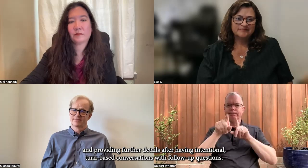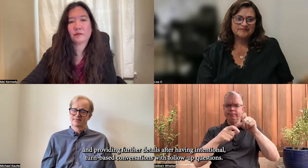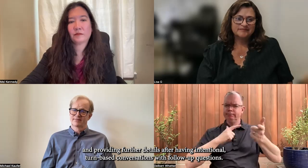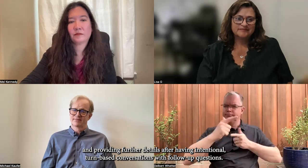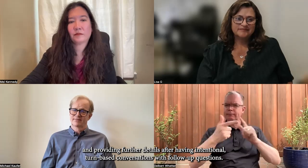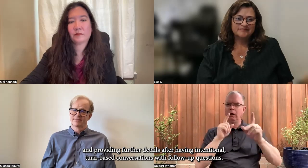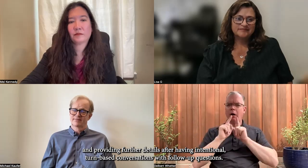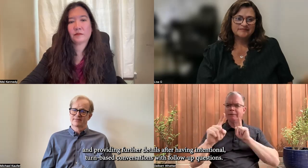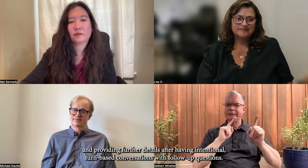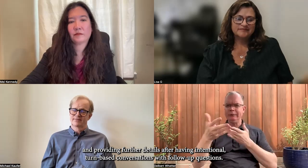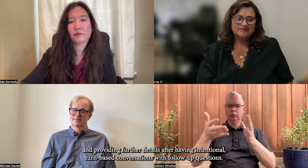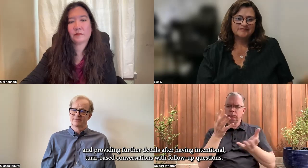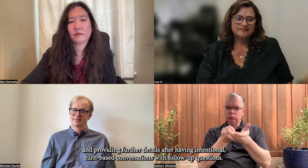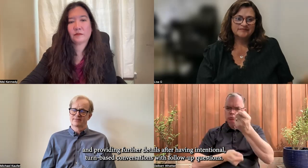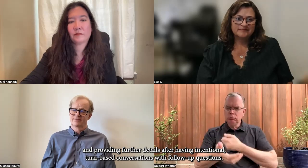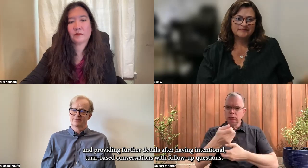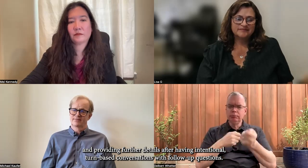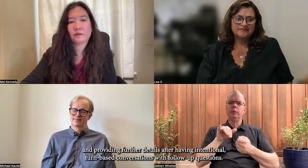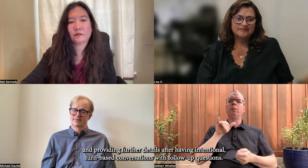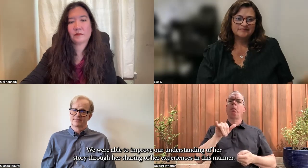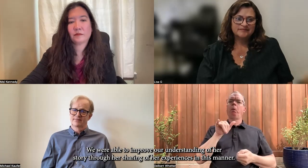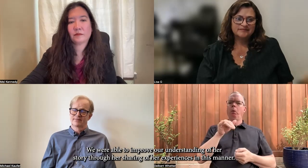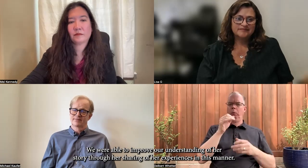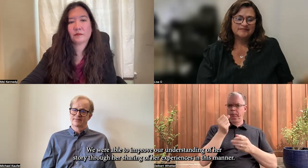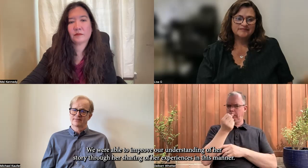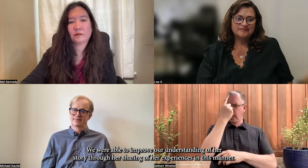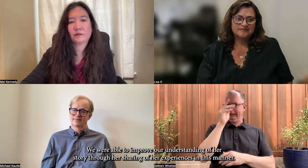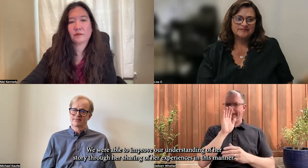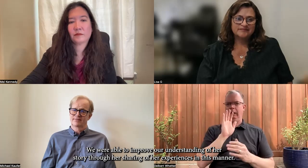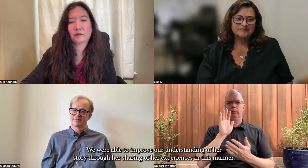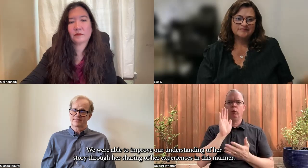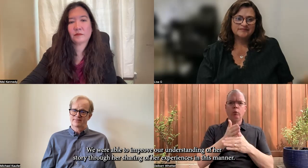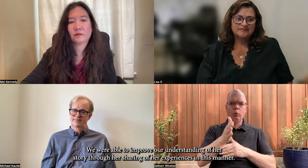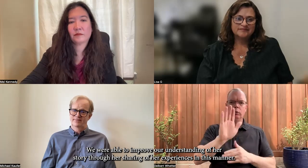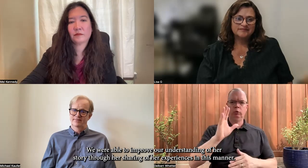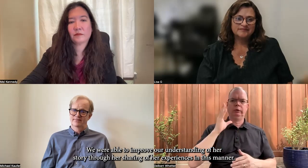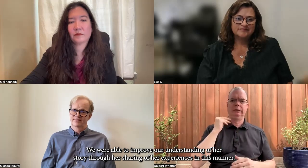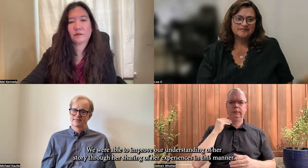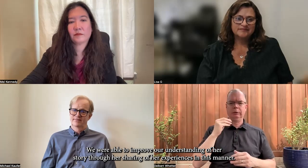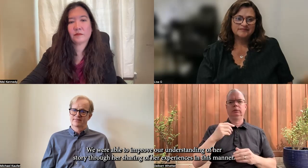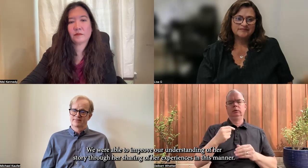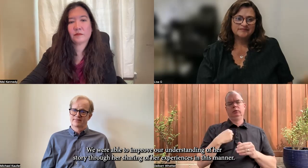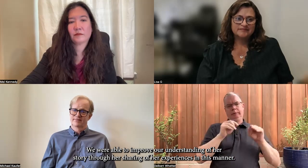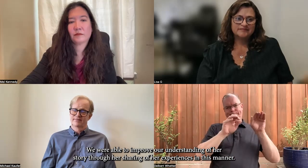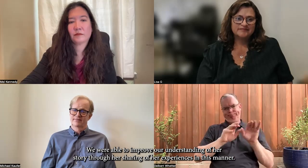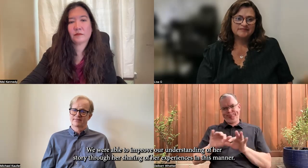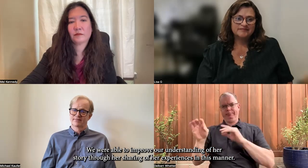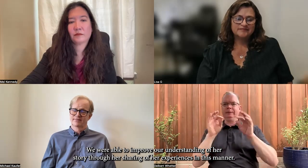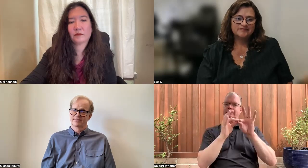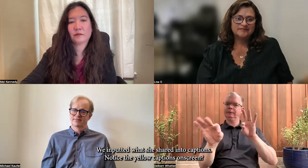turn-based conversations with follow-up questions. We were able to improve our understanding of her story through her sharing of her